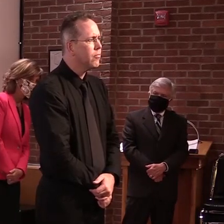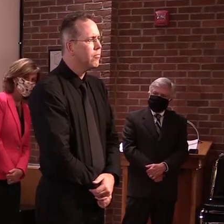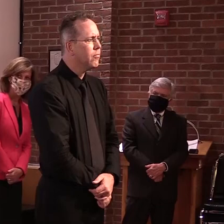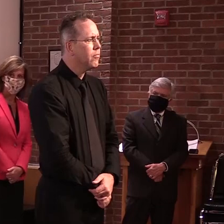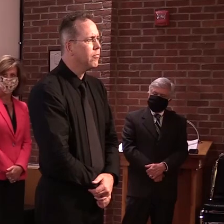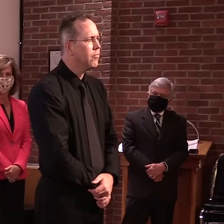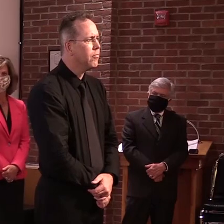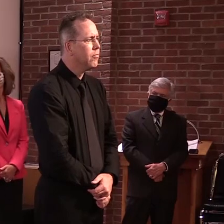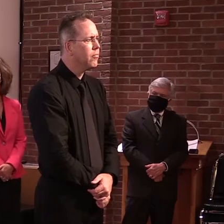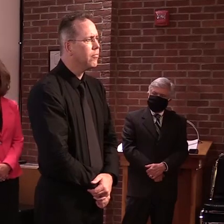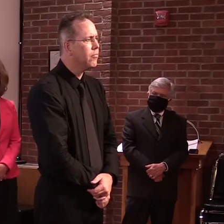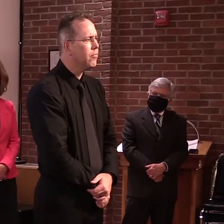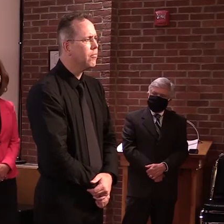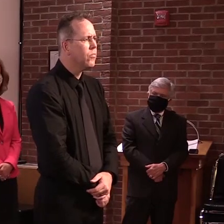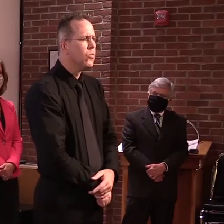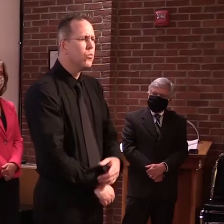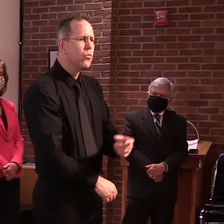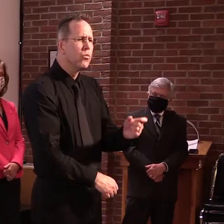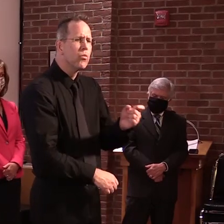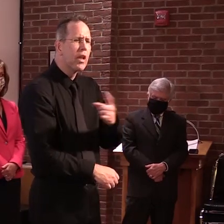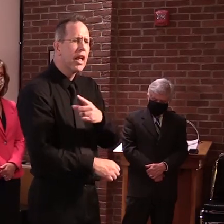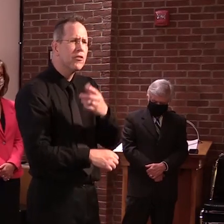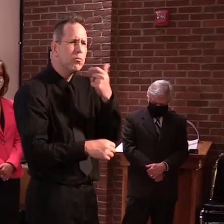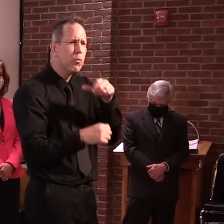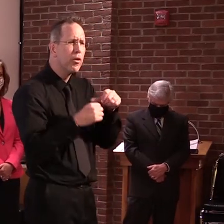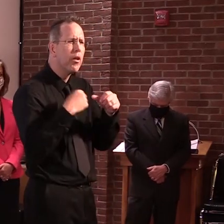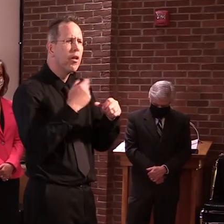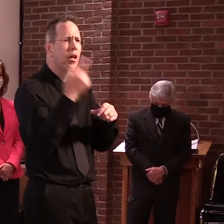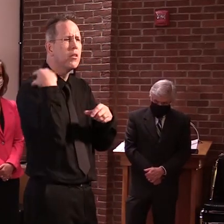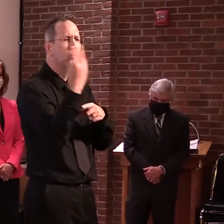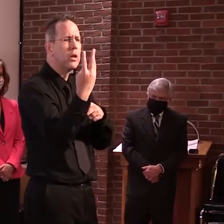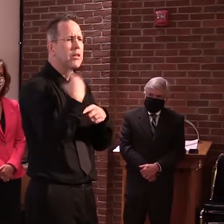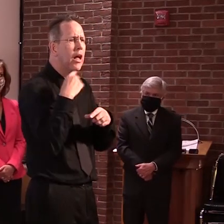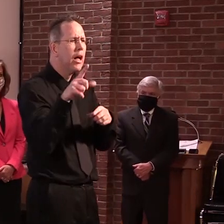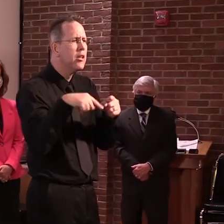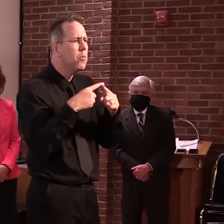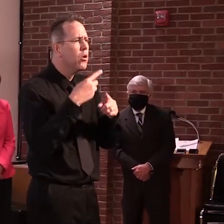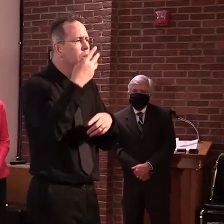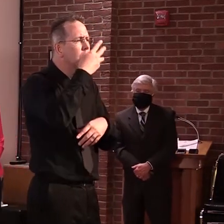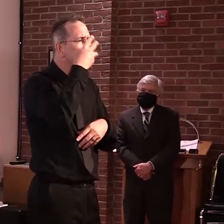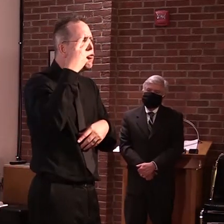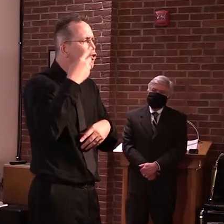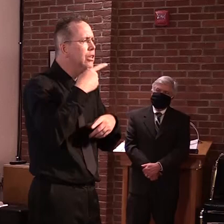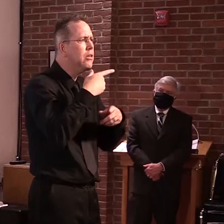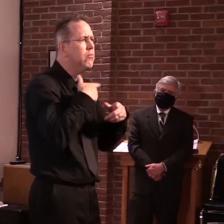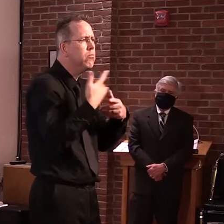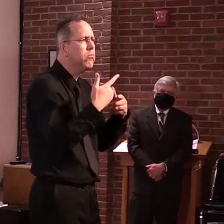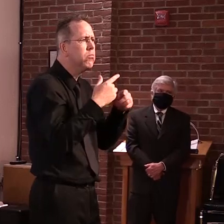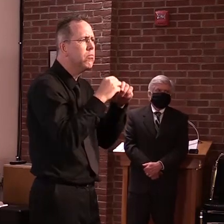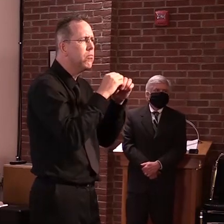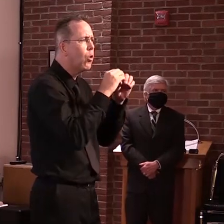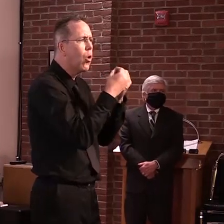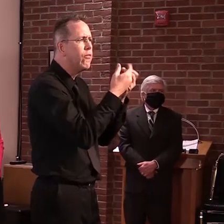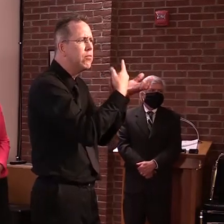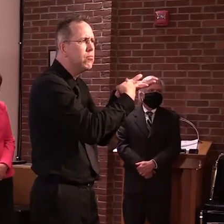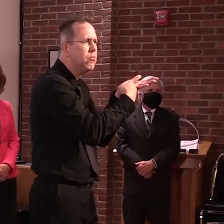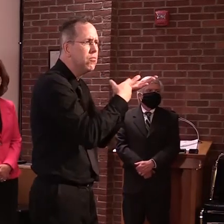anything? We did reach out to the congressional delegation, Senator Leahy in